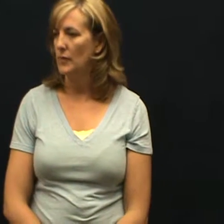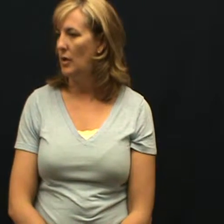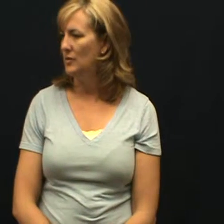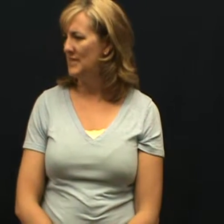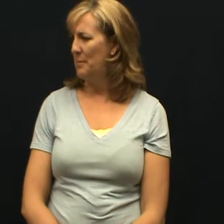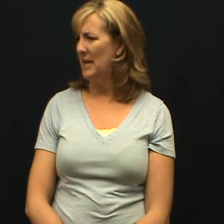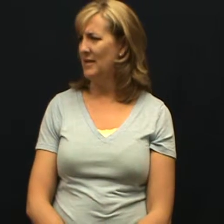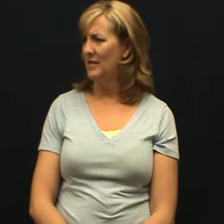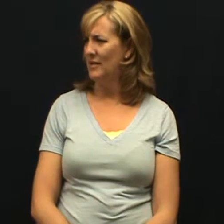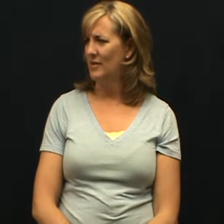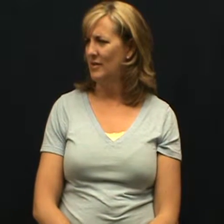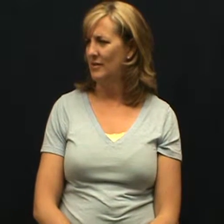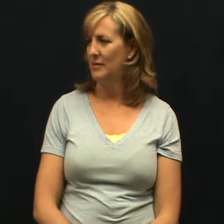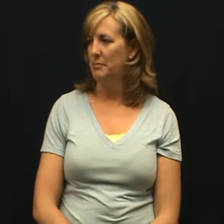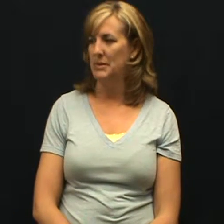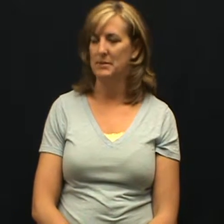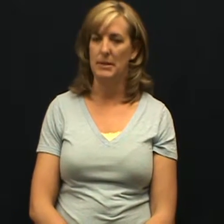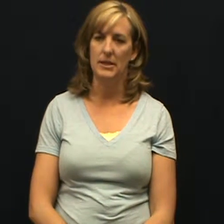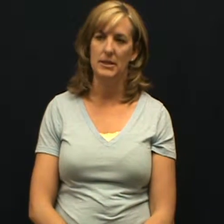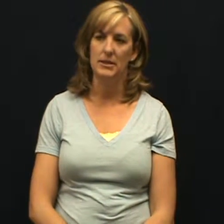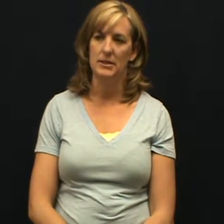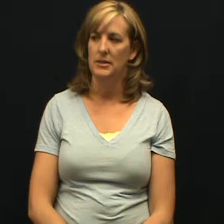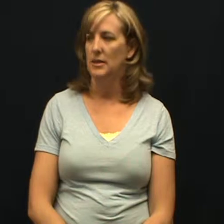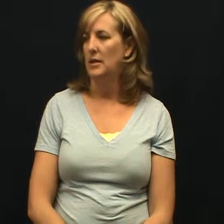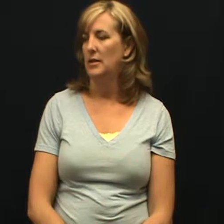Was that mine? Must be. Do you want it?